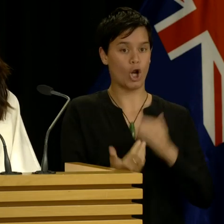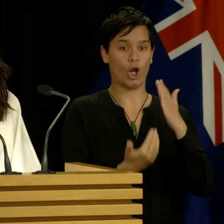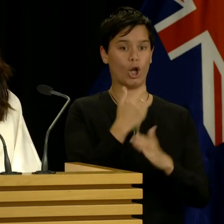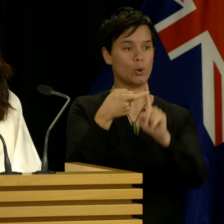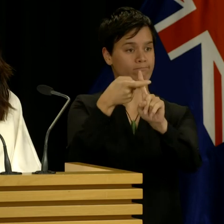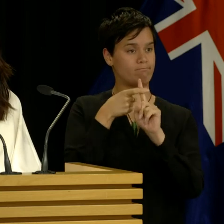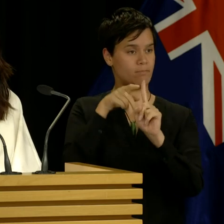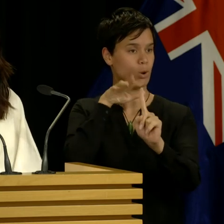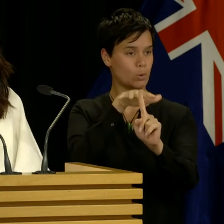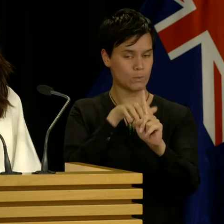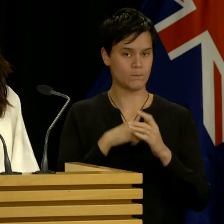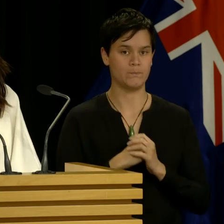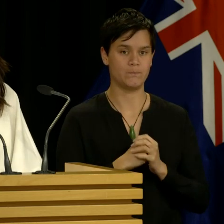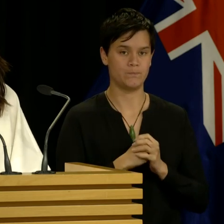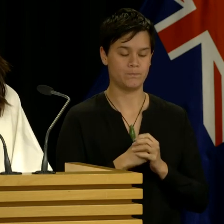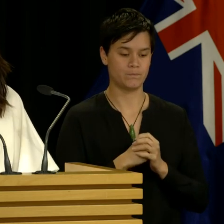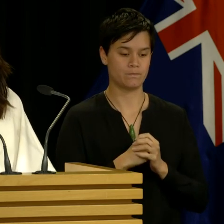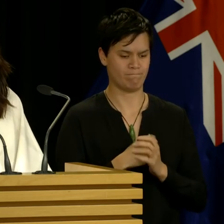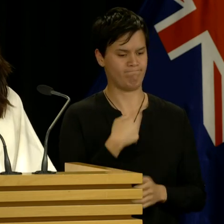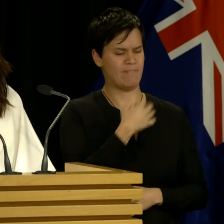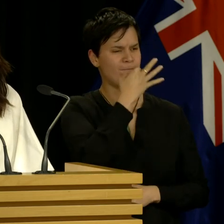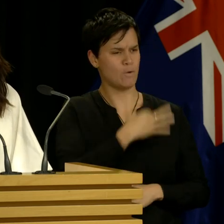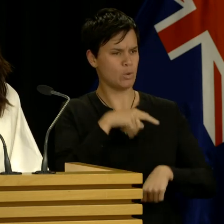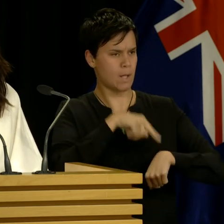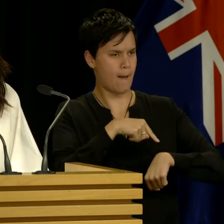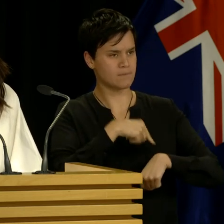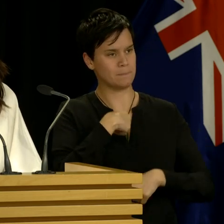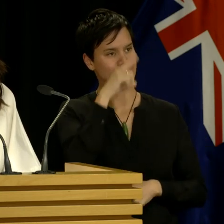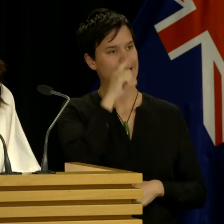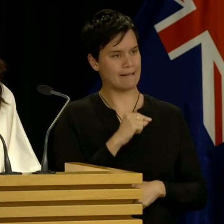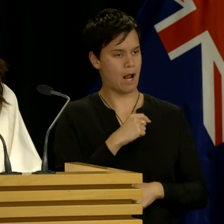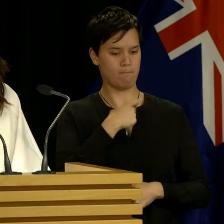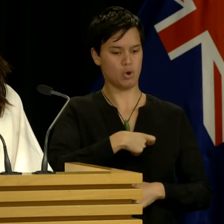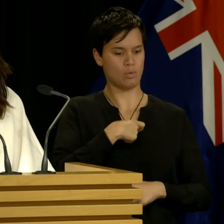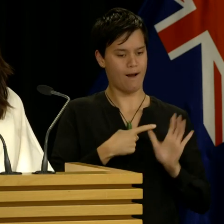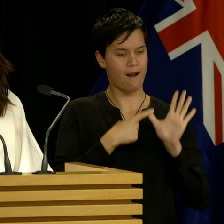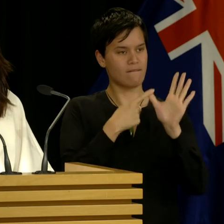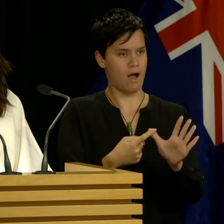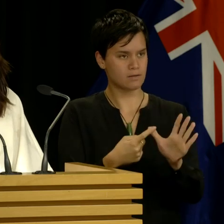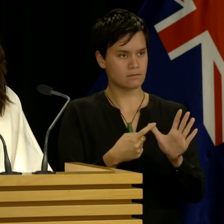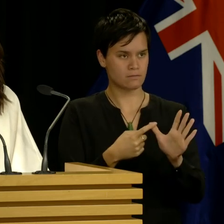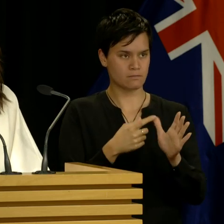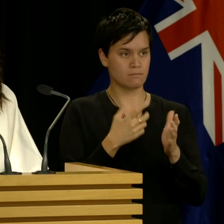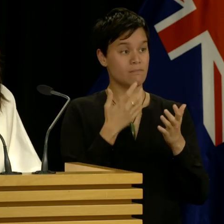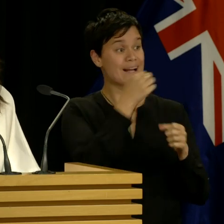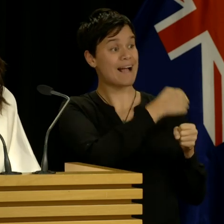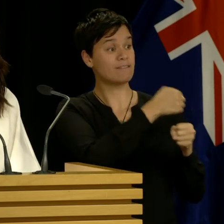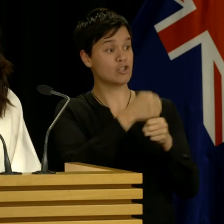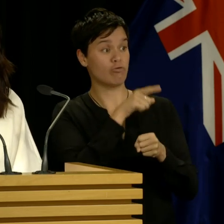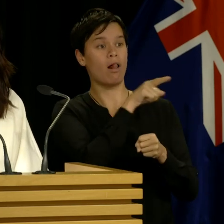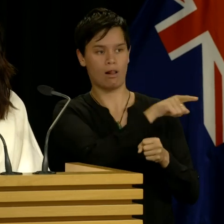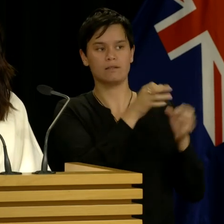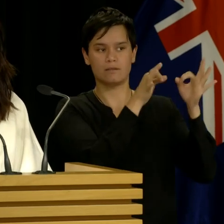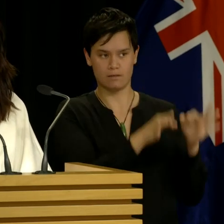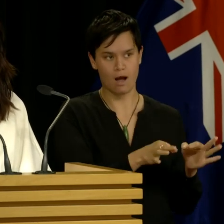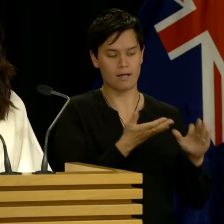you'll know, this is one of the few direct appointments I advise on personally, with the appointment itself made by the Governor-General under the